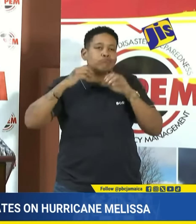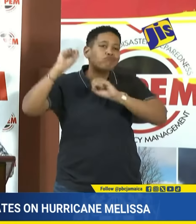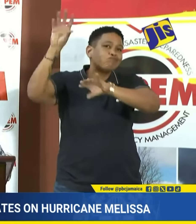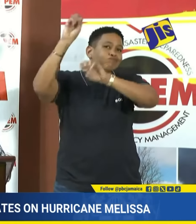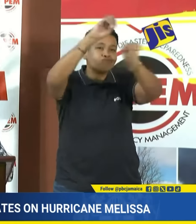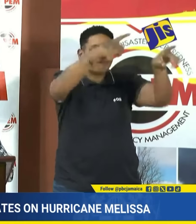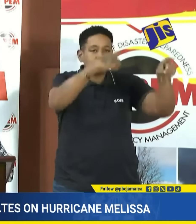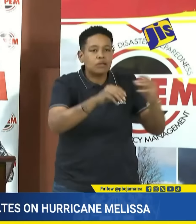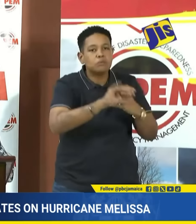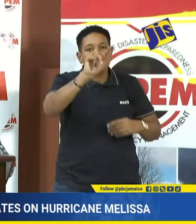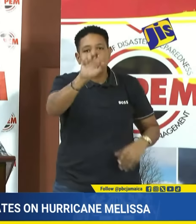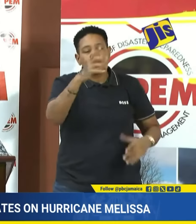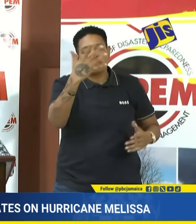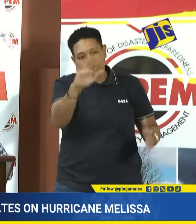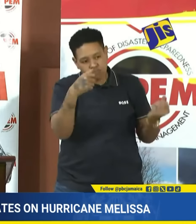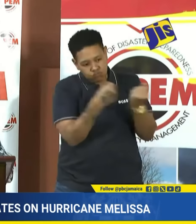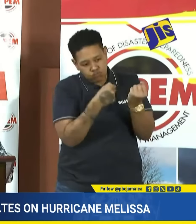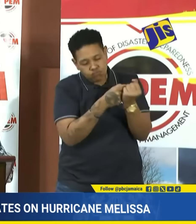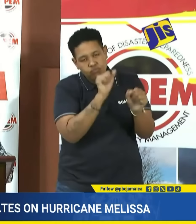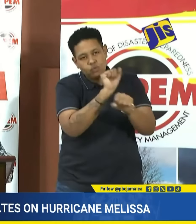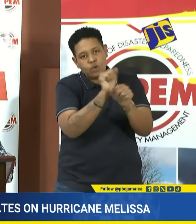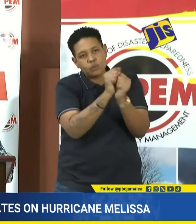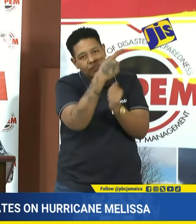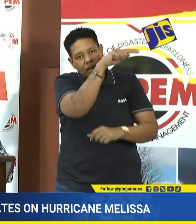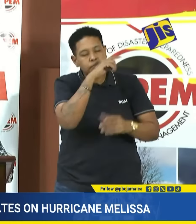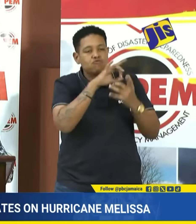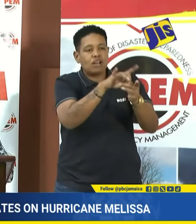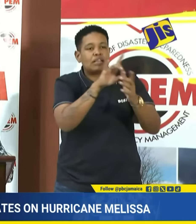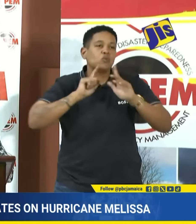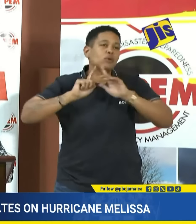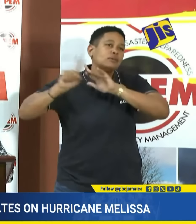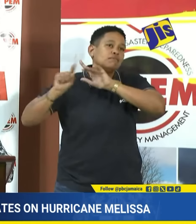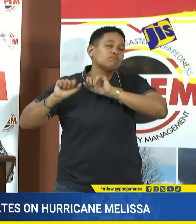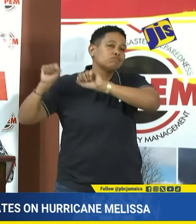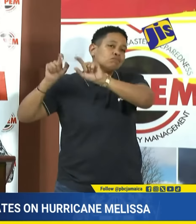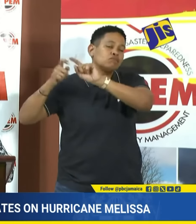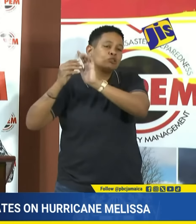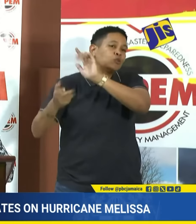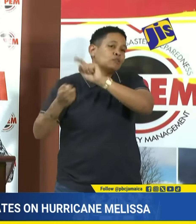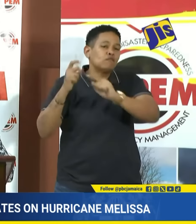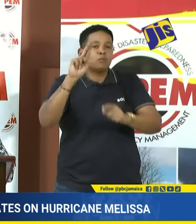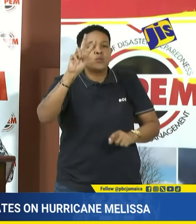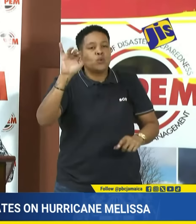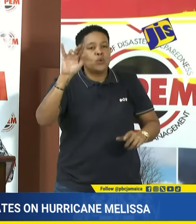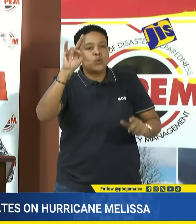and JUTC has been working with them in terms of evacuation from there.